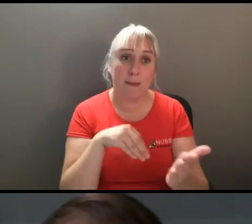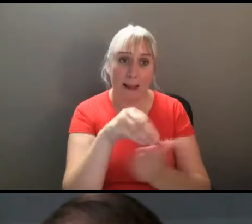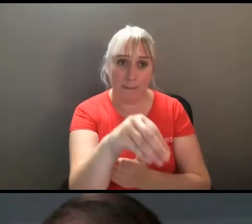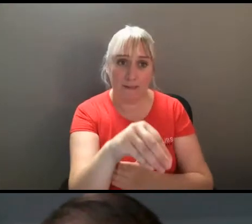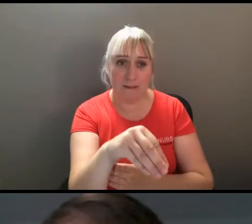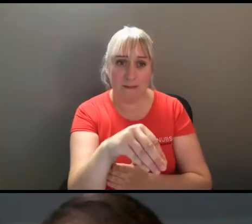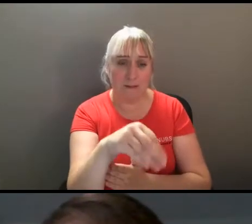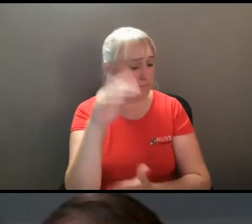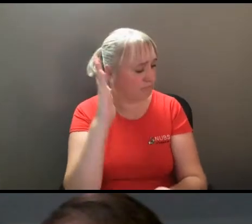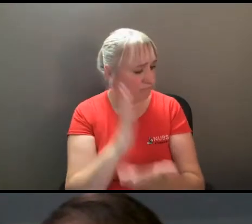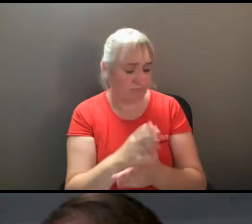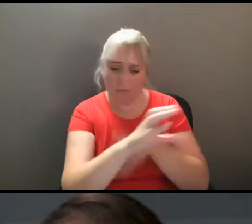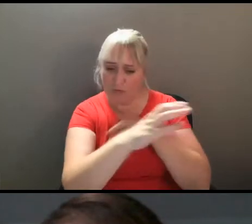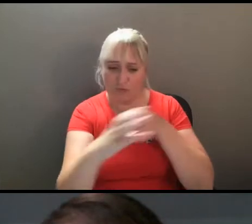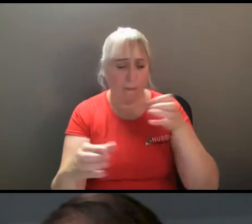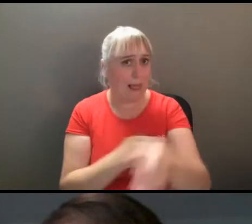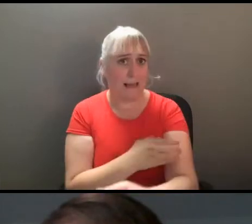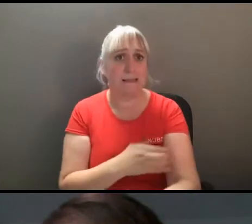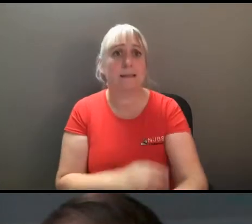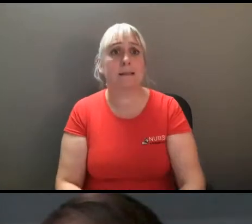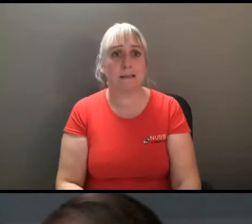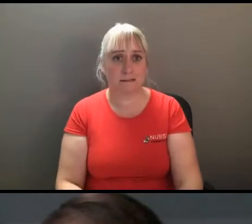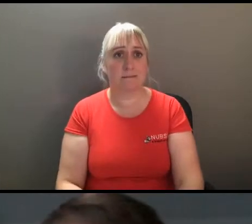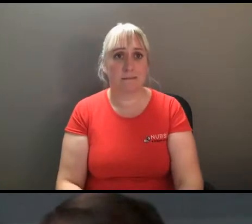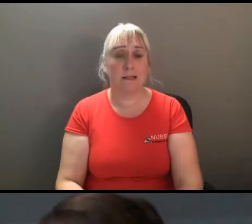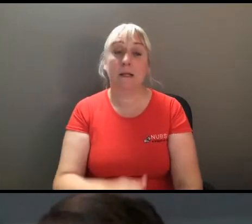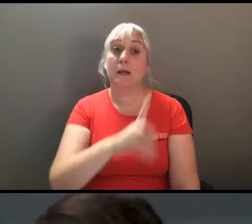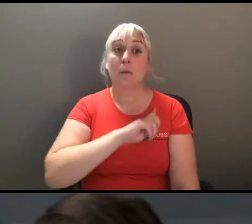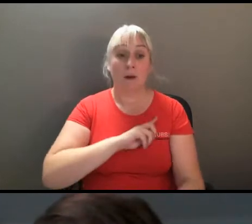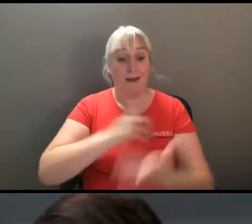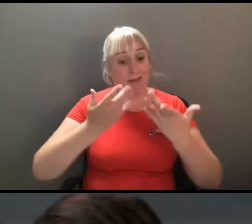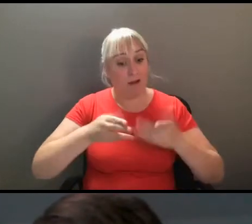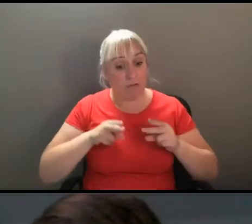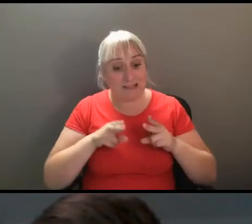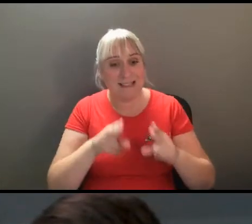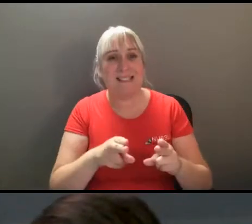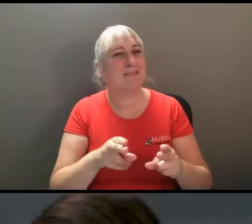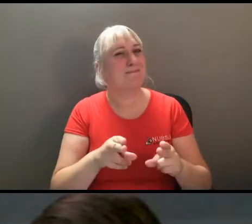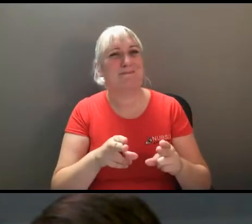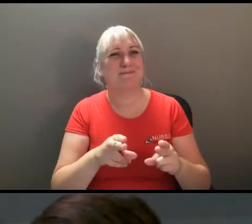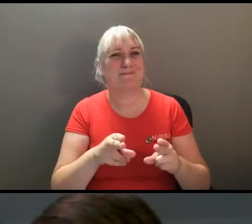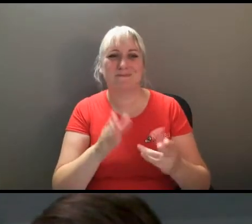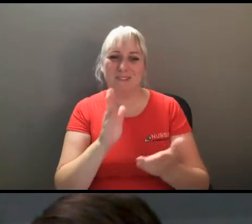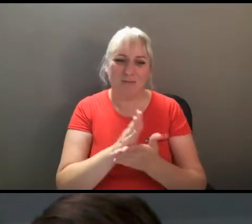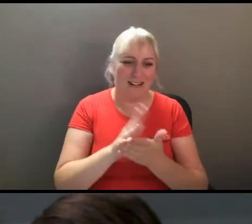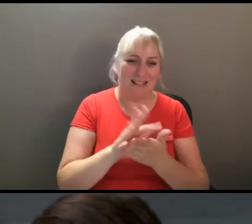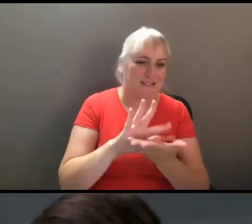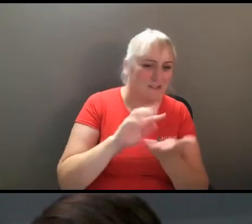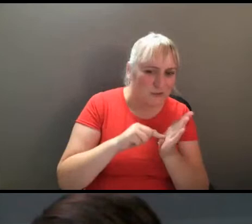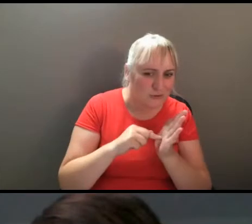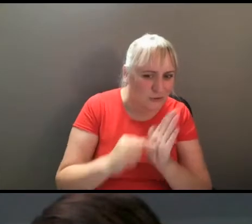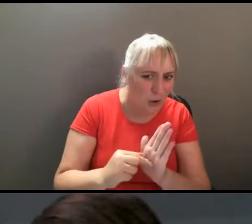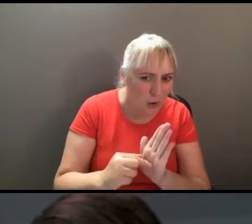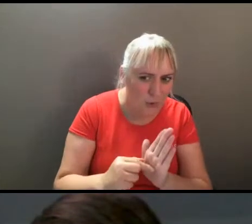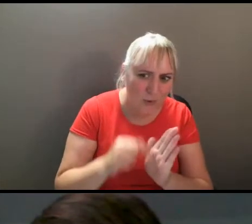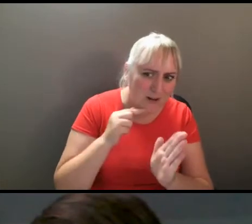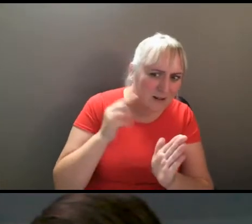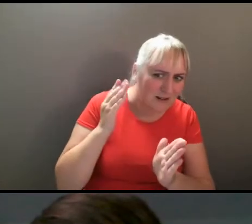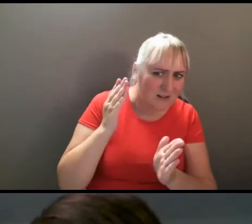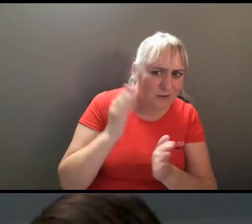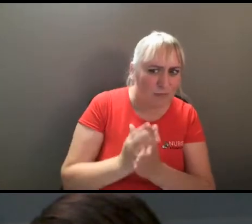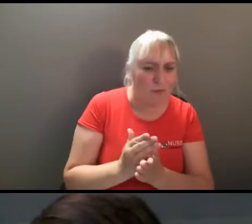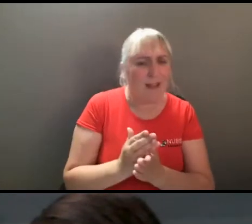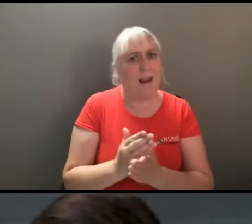and that's partly because the current system doesn't reflect accurately the true extra costs of living with a